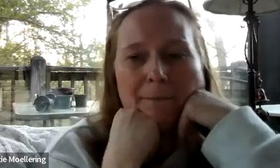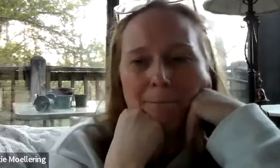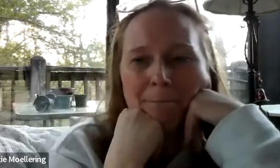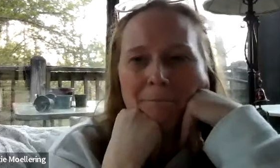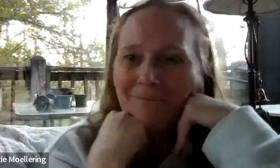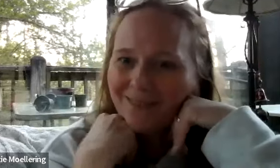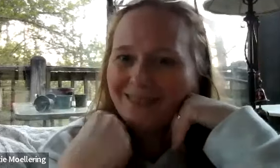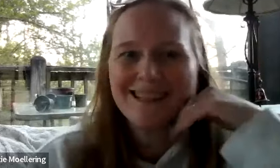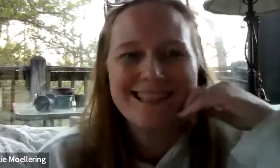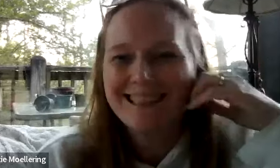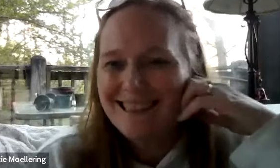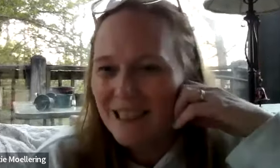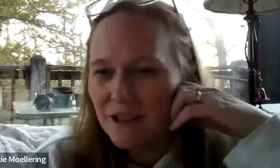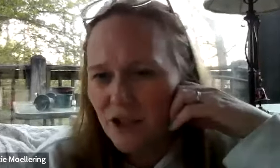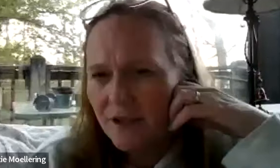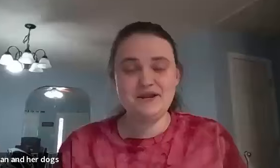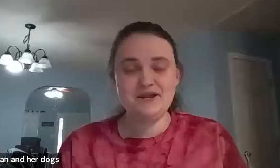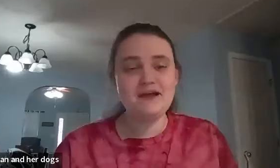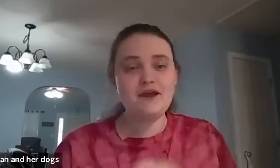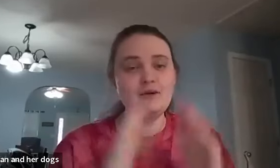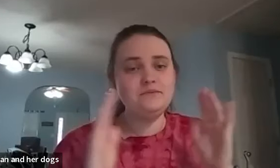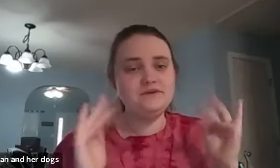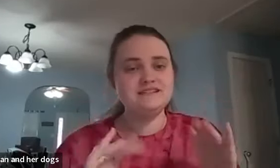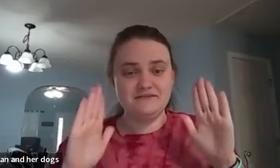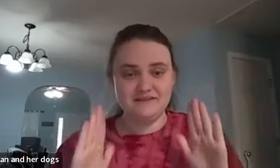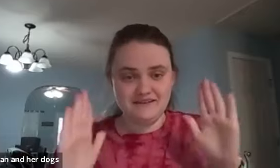way. All righty. Well, I hope you okay, bud?